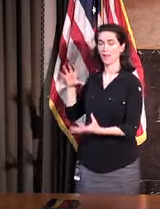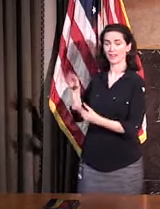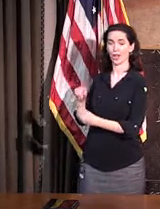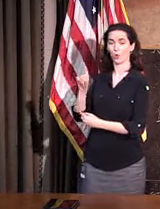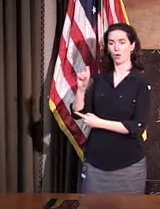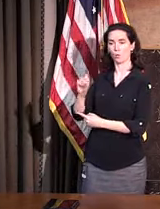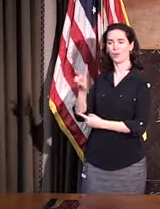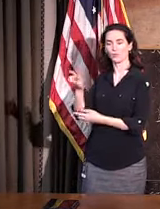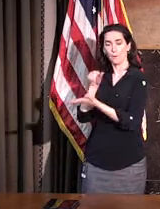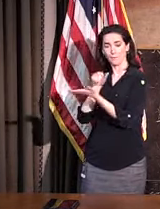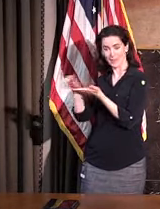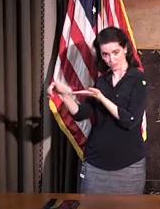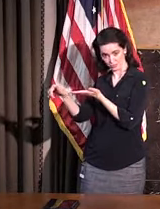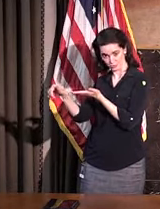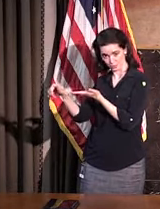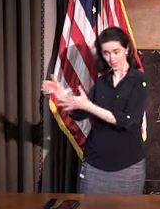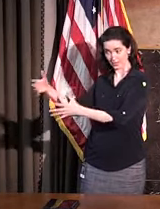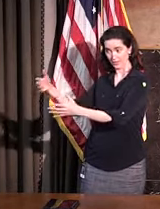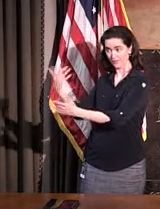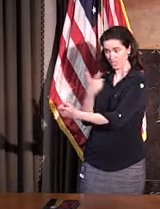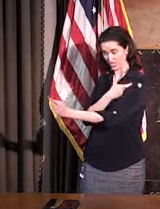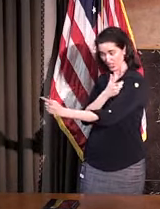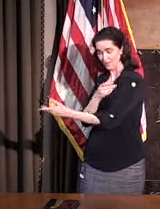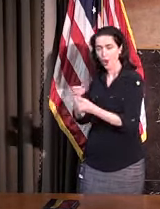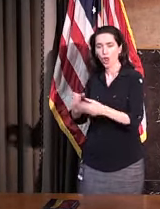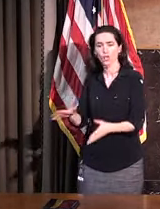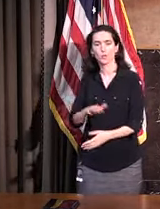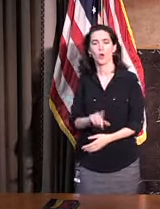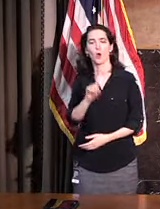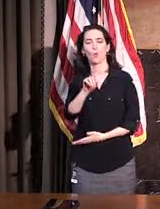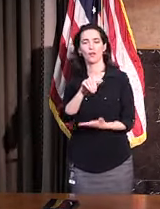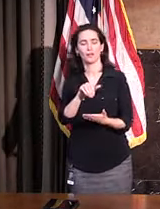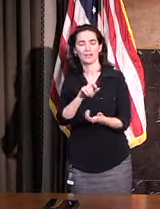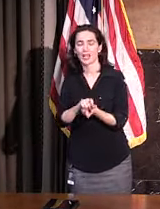1.2 million doses that have been administered is